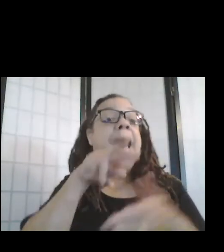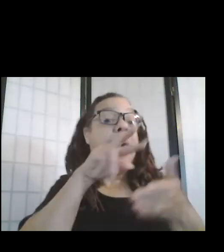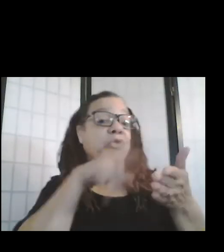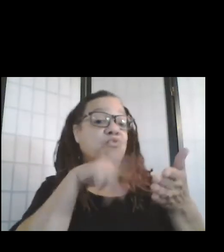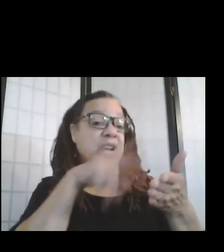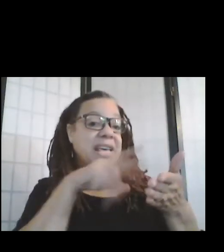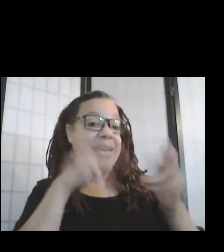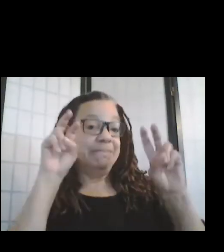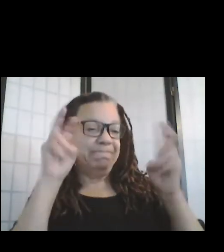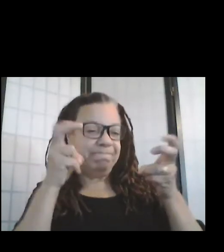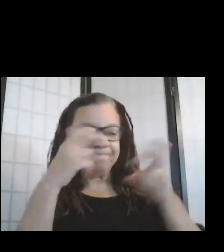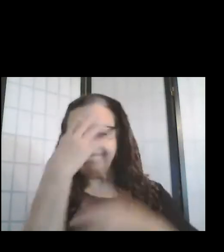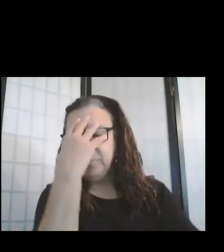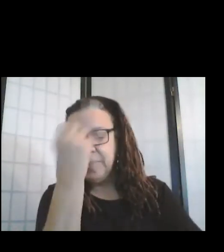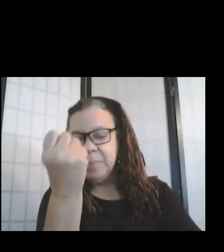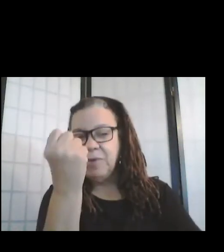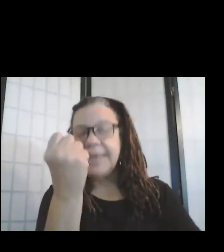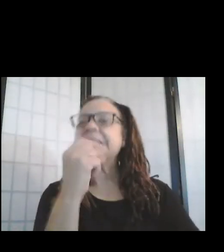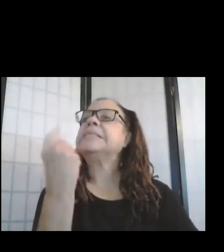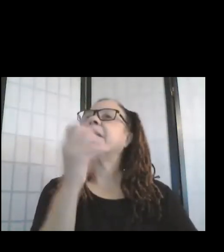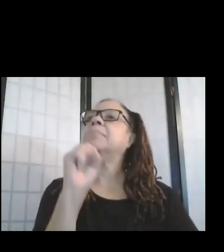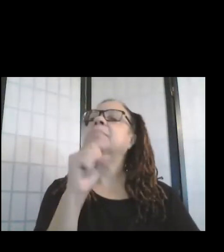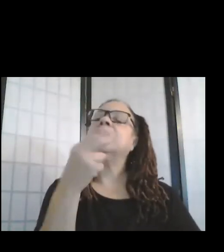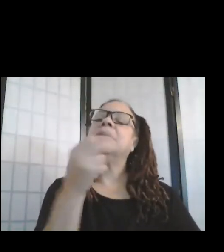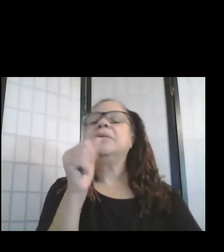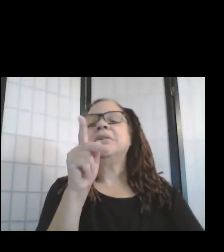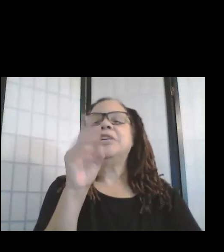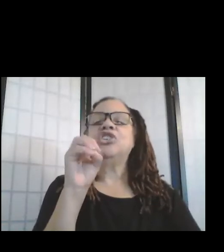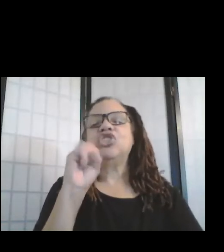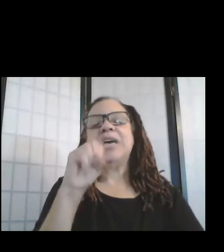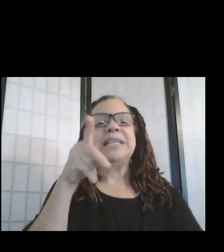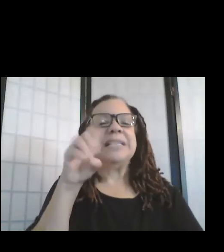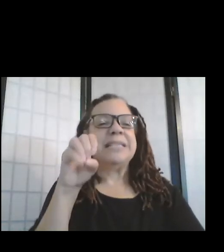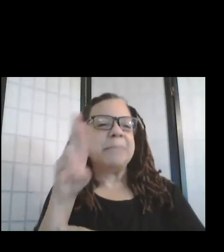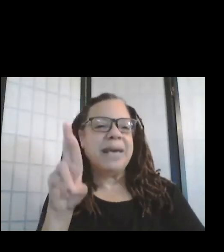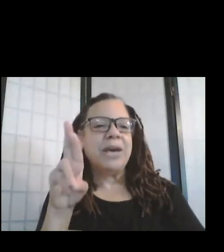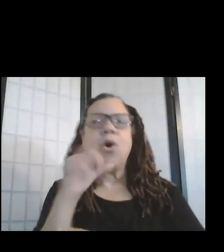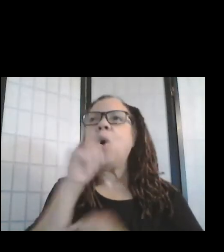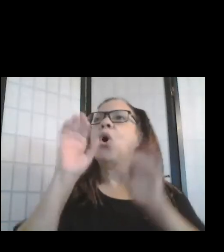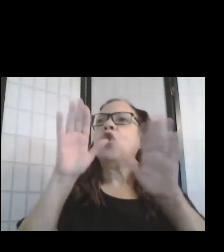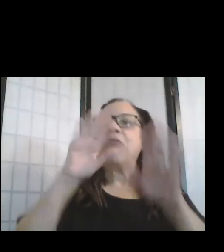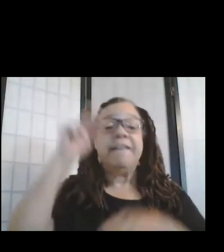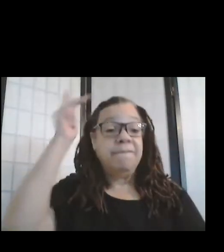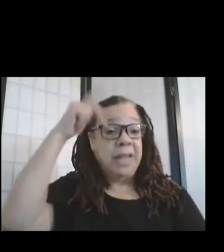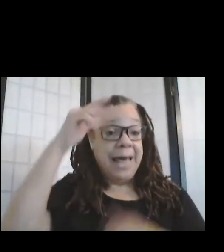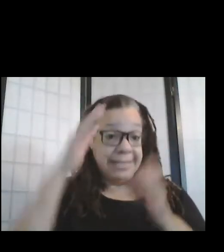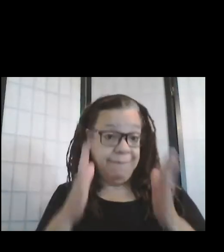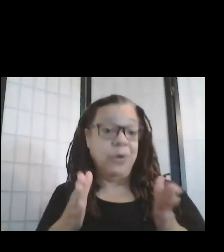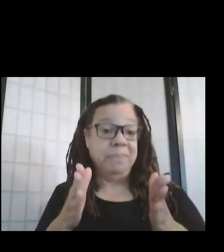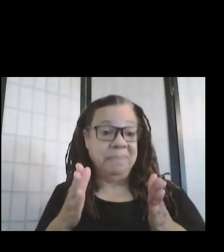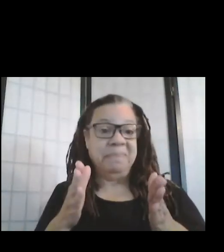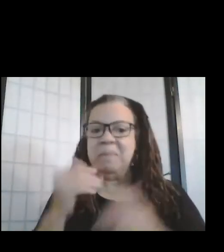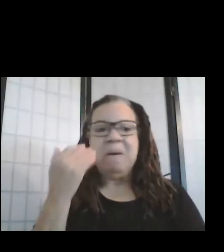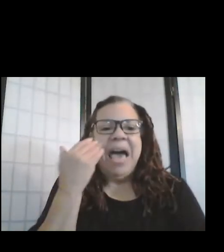topic, Shakespeare maybe, or the great philosophers. Anything from way back in time was good. I didn't